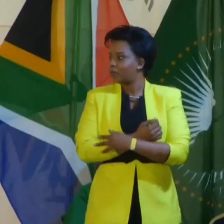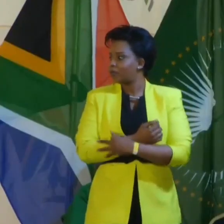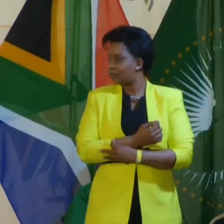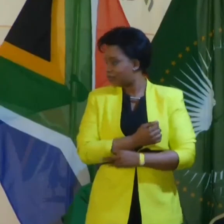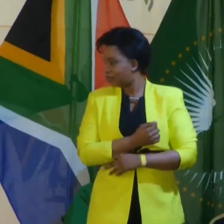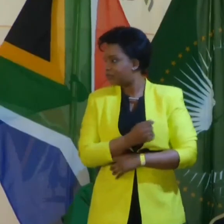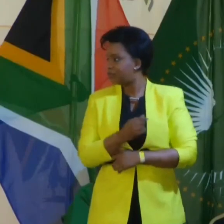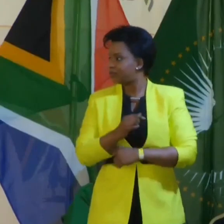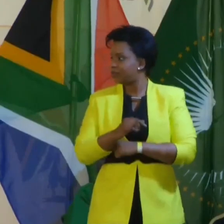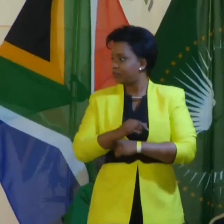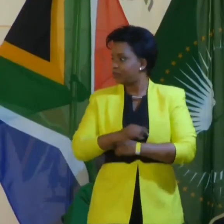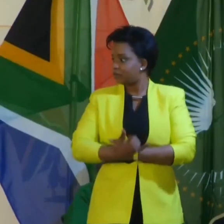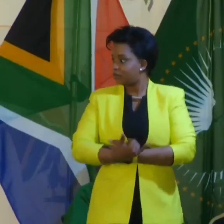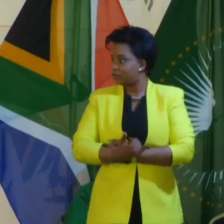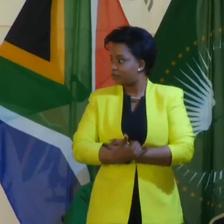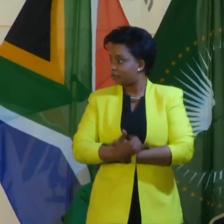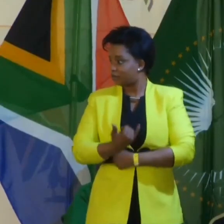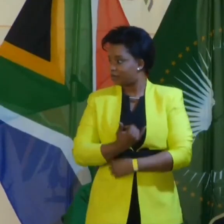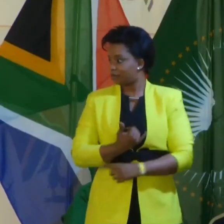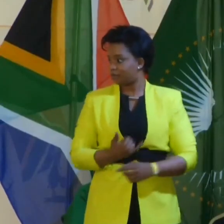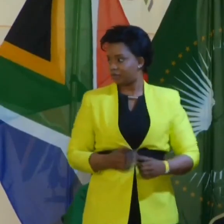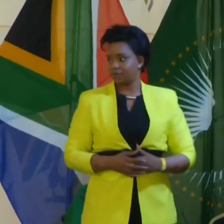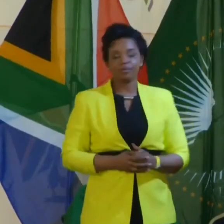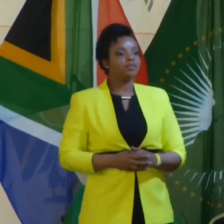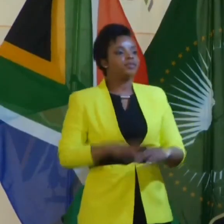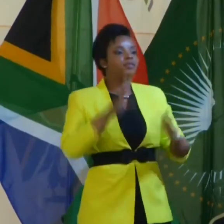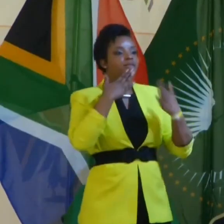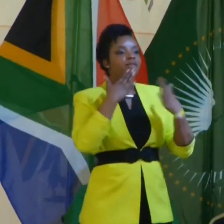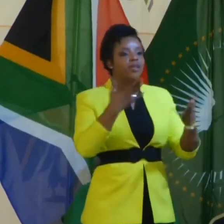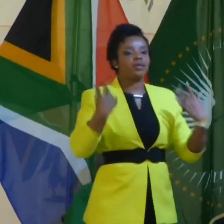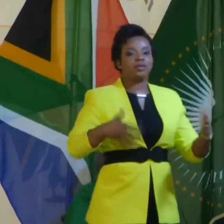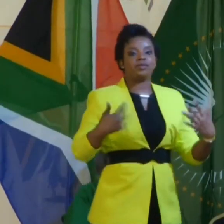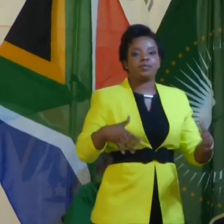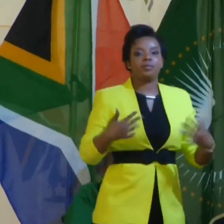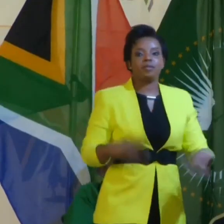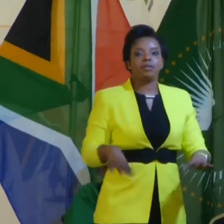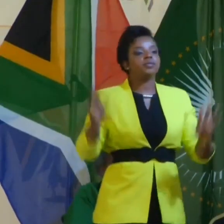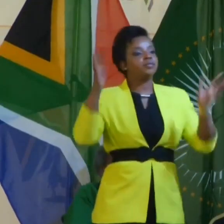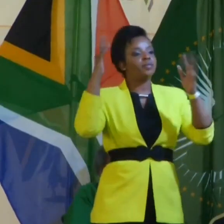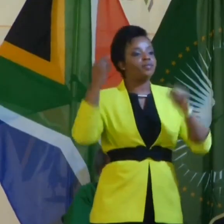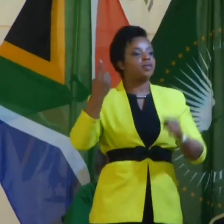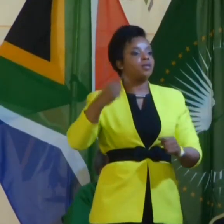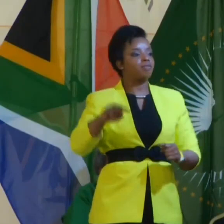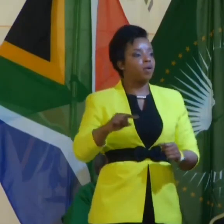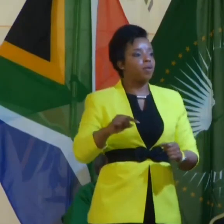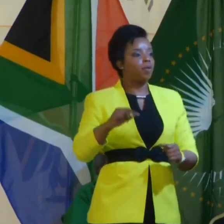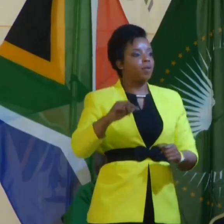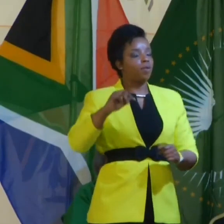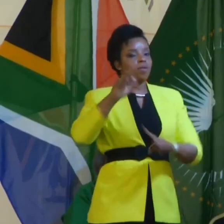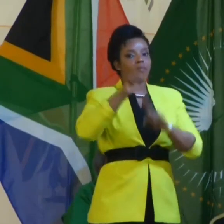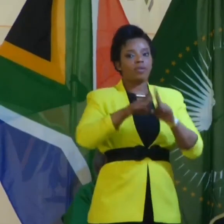Okay. Hi, adjustments. Yeah, thank you very much. A round of applause for the Premier of Gauteng.